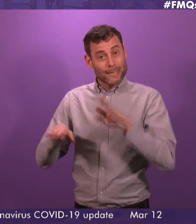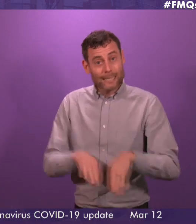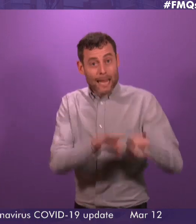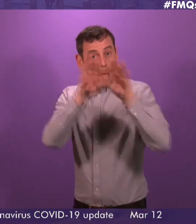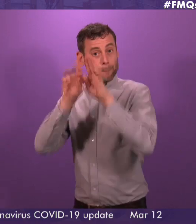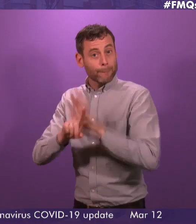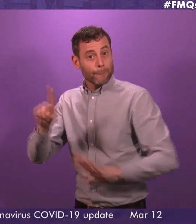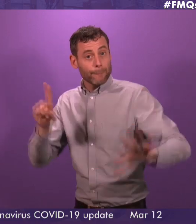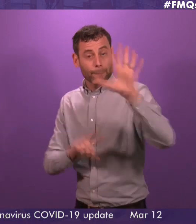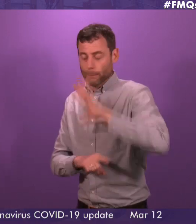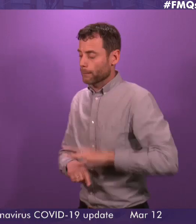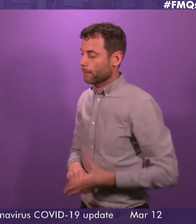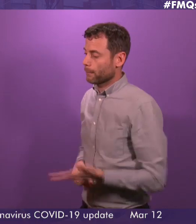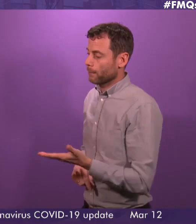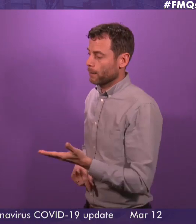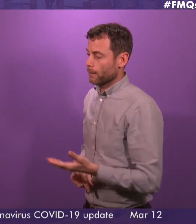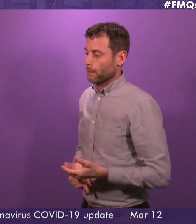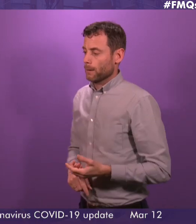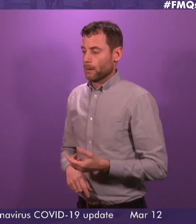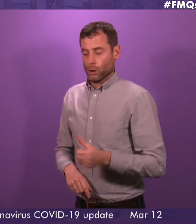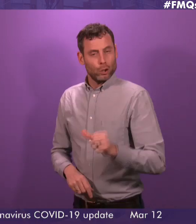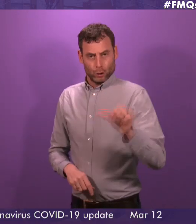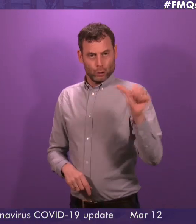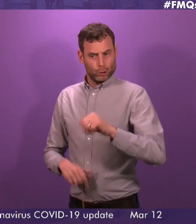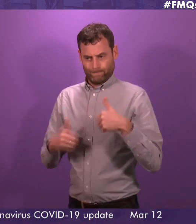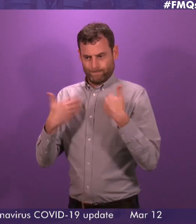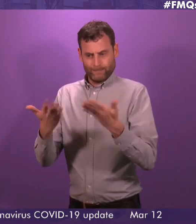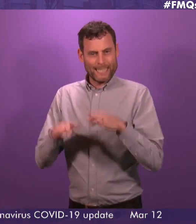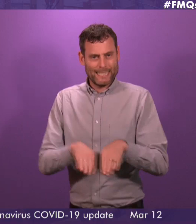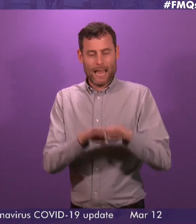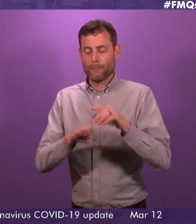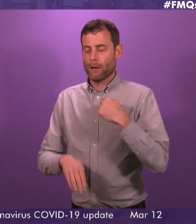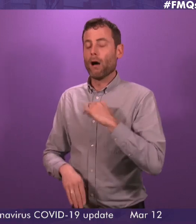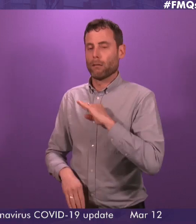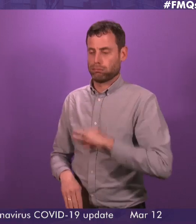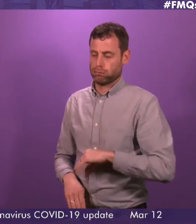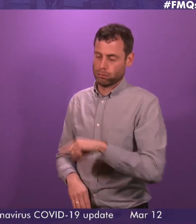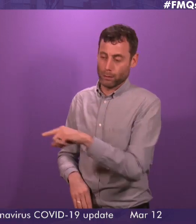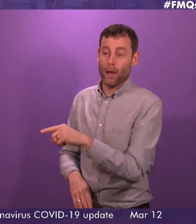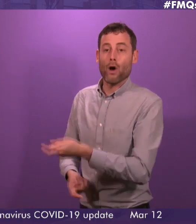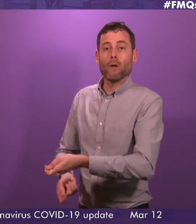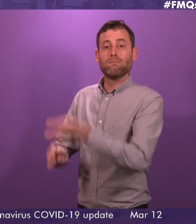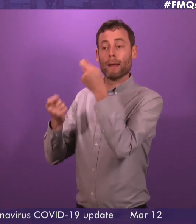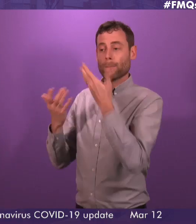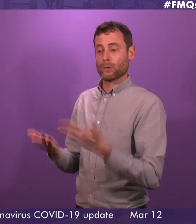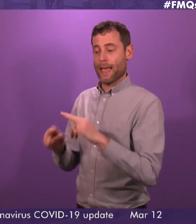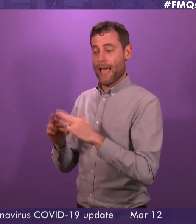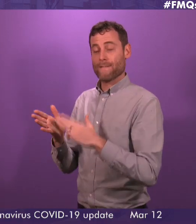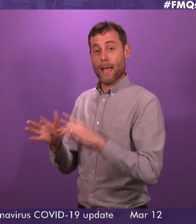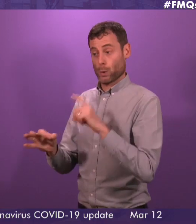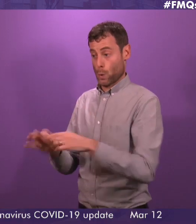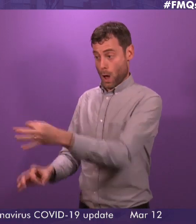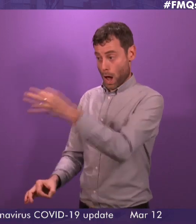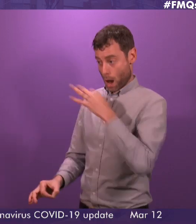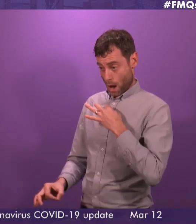certainly should be uniform. I'm glad to hear from Mr Sarwar confirmation that what we asked to be done was done. We asked that of